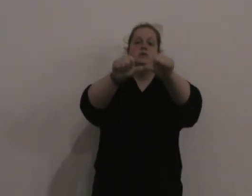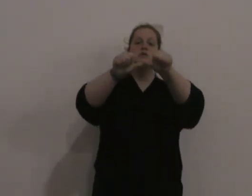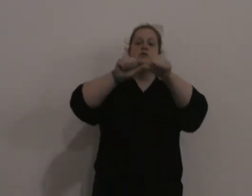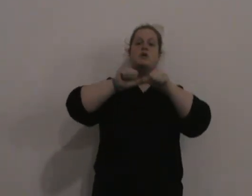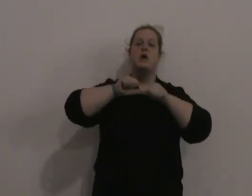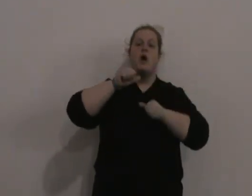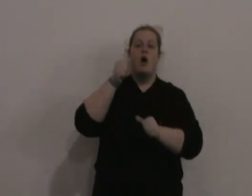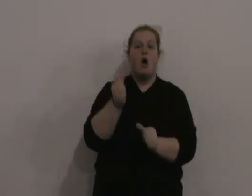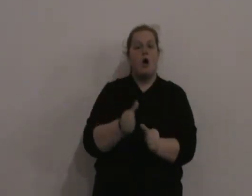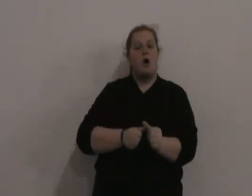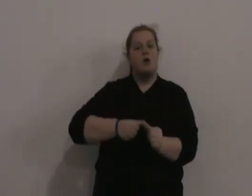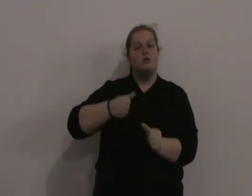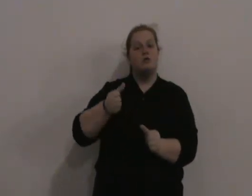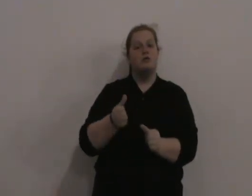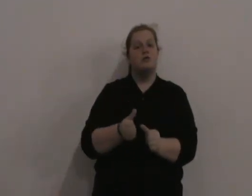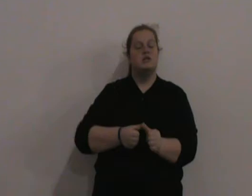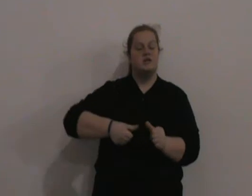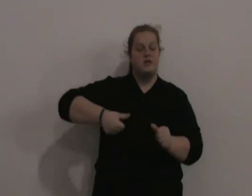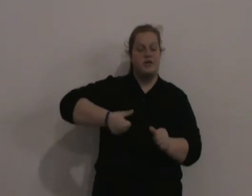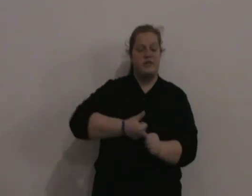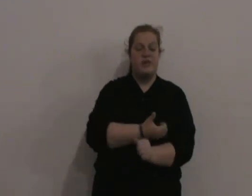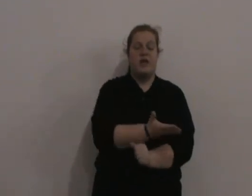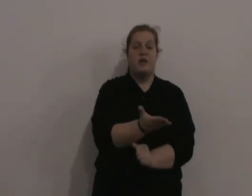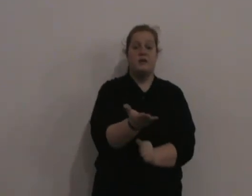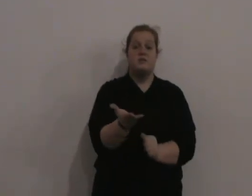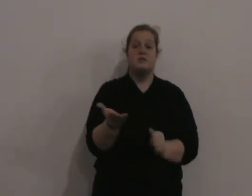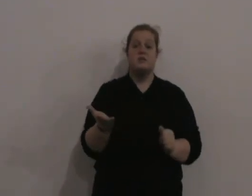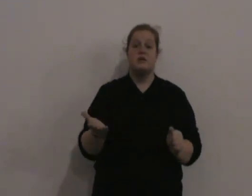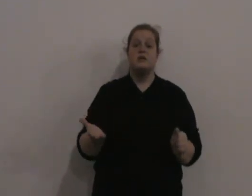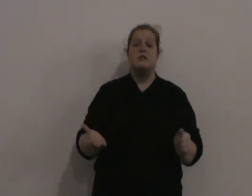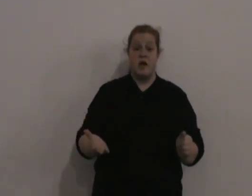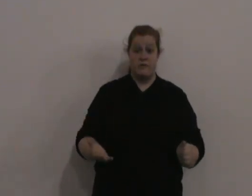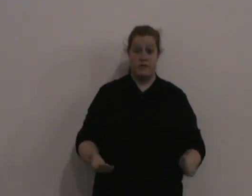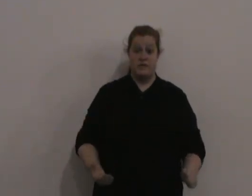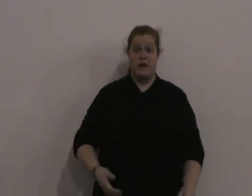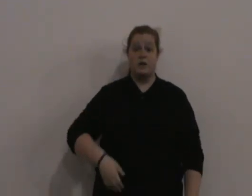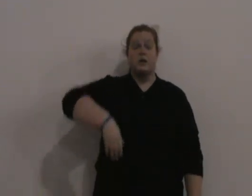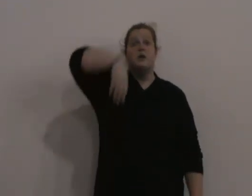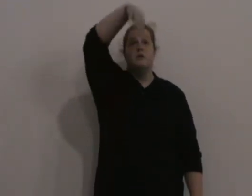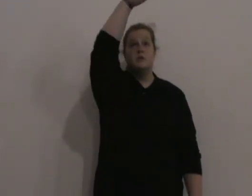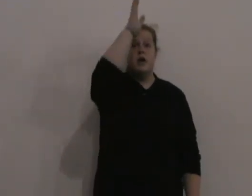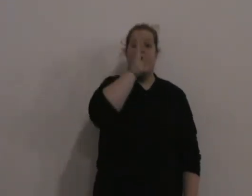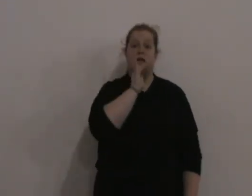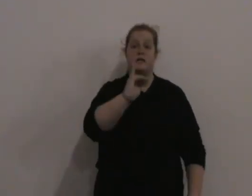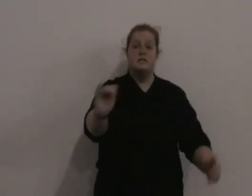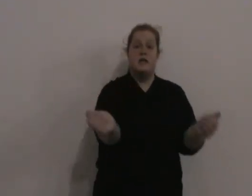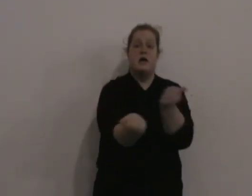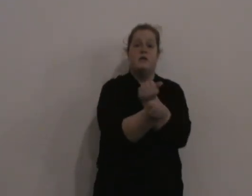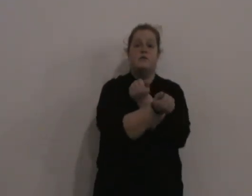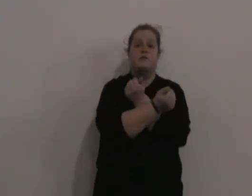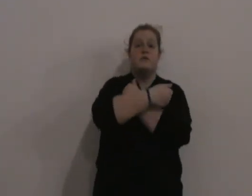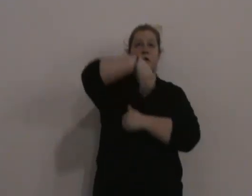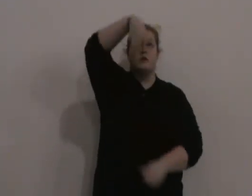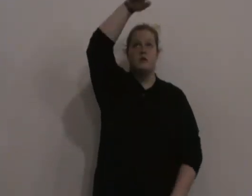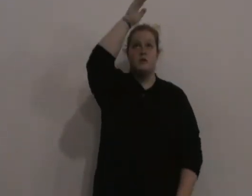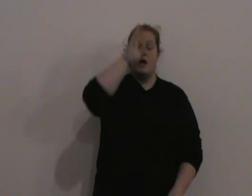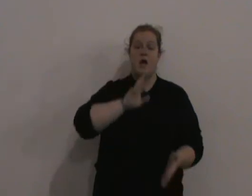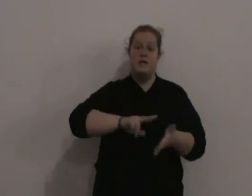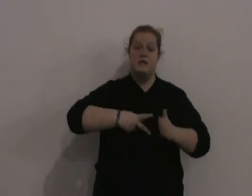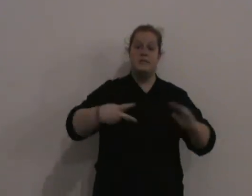endures all things. Now for the tenor. God is love, God is